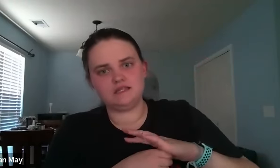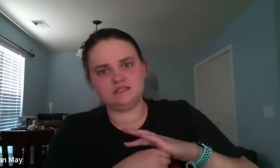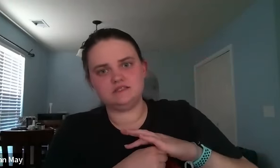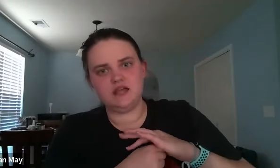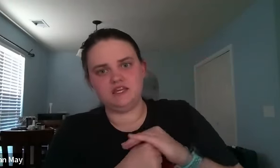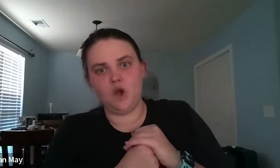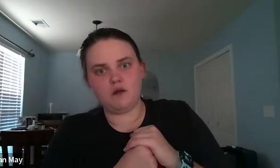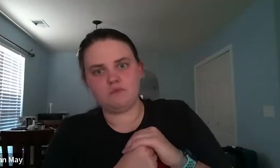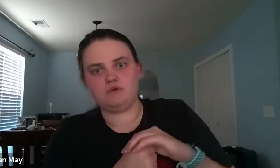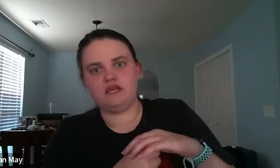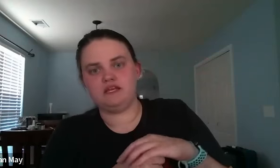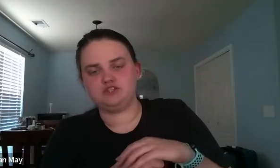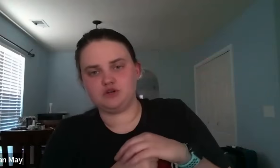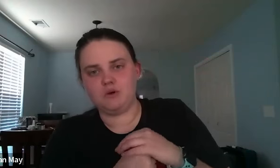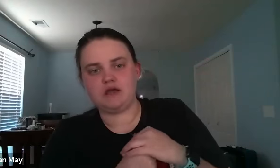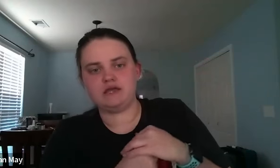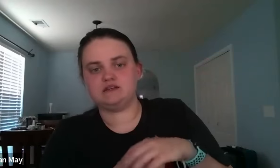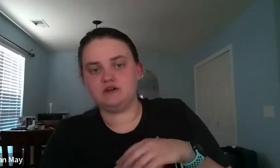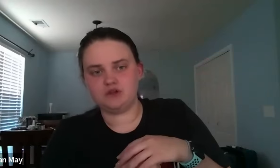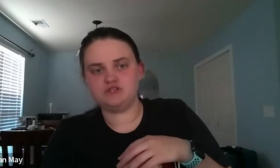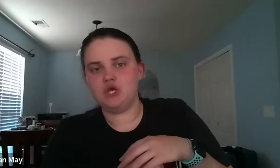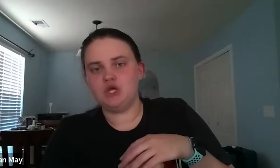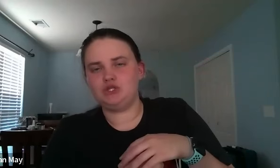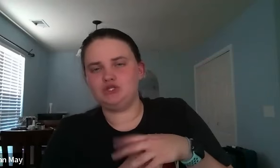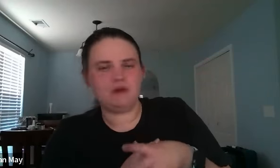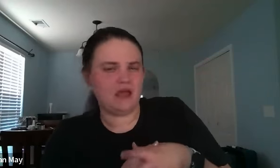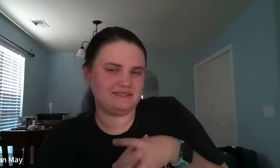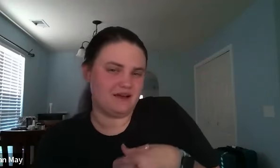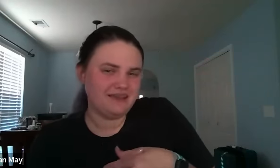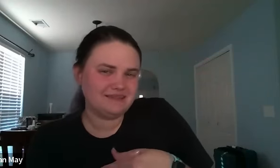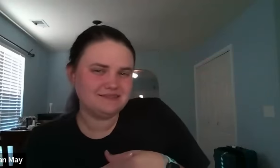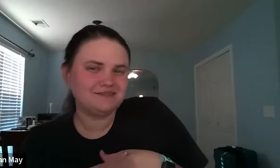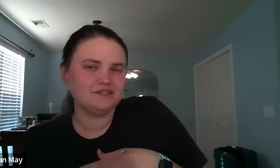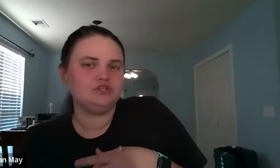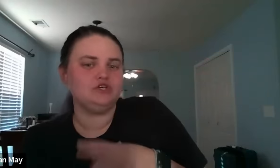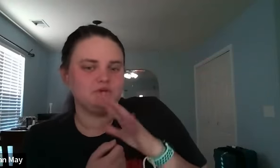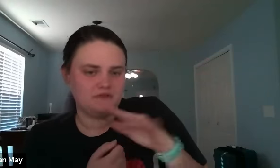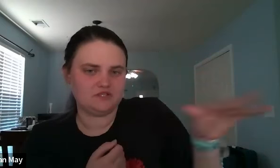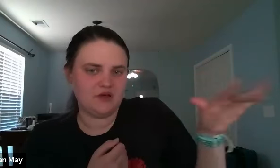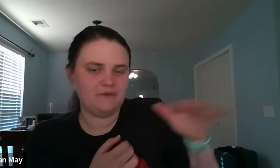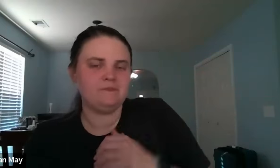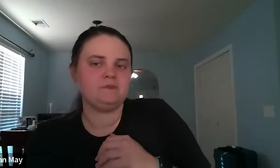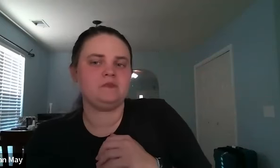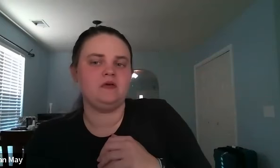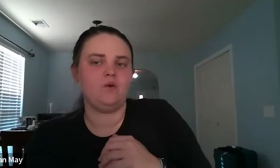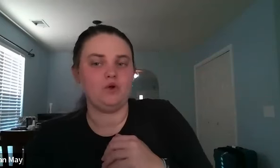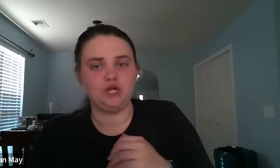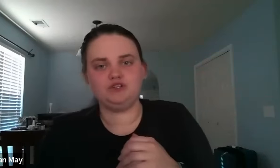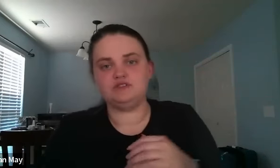not like, you know, aquamarine and turquoise and all those don't have signs. You would fingerspell, or you could do something